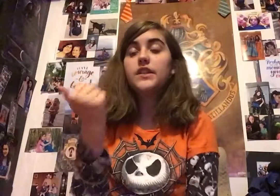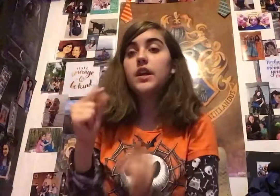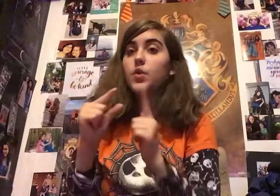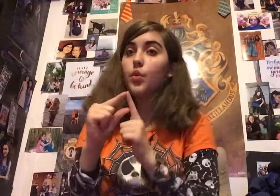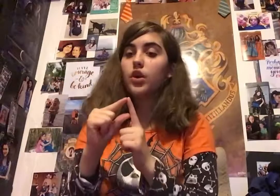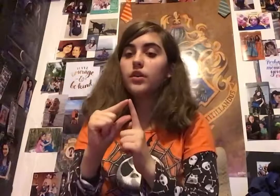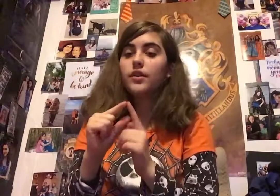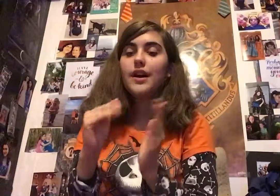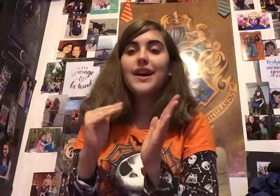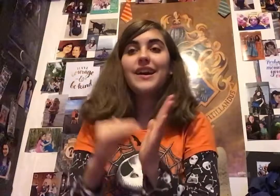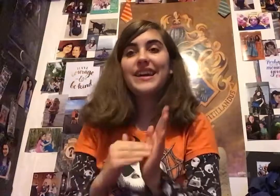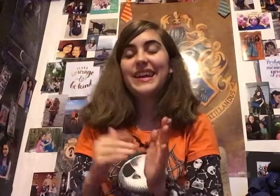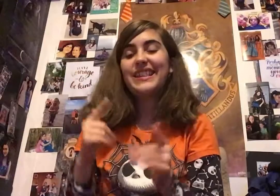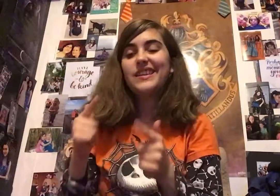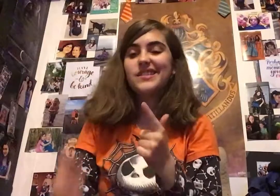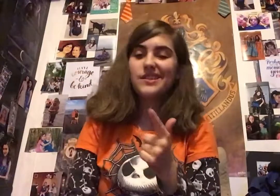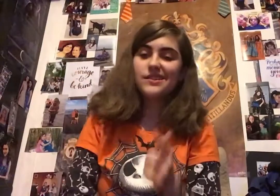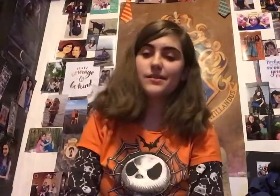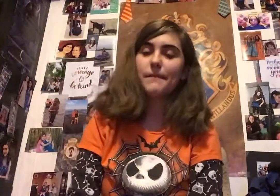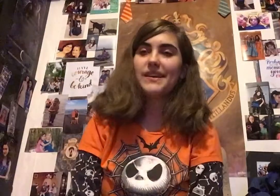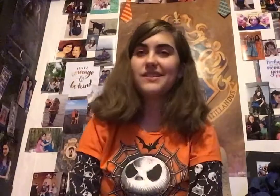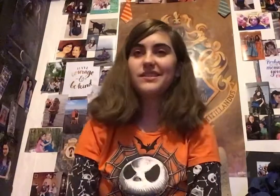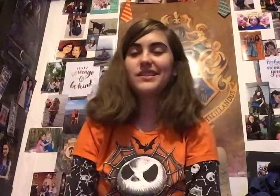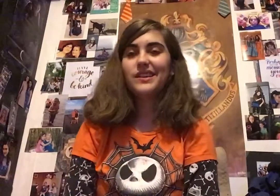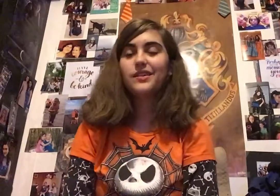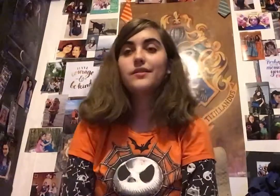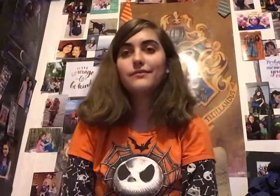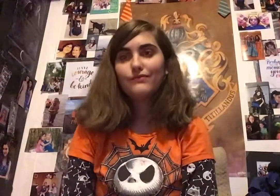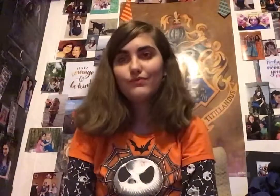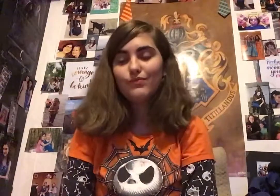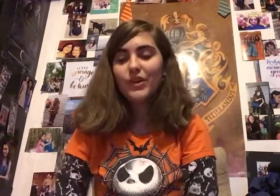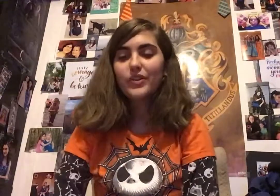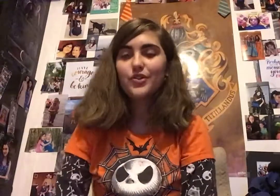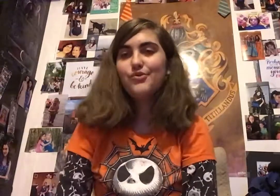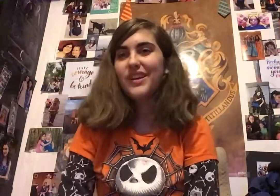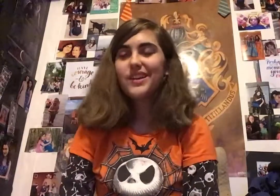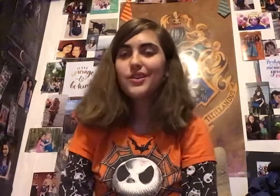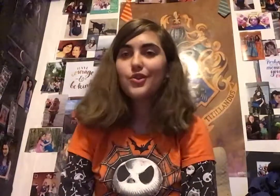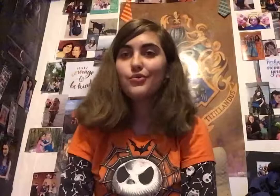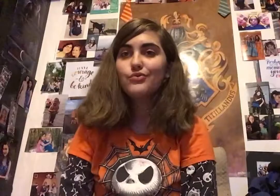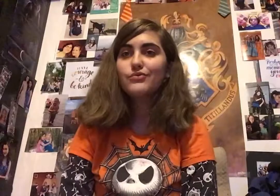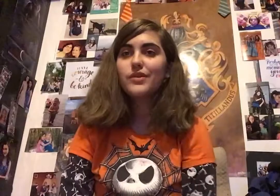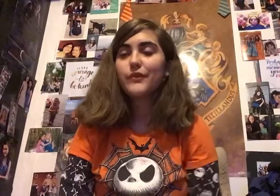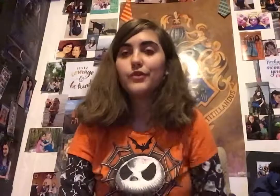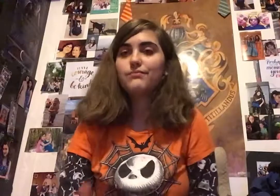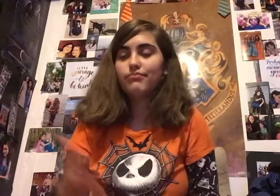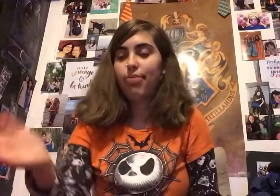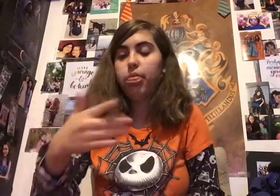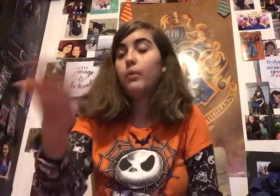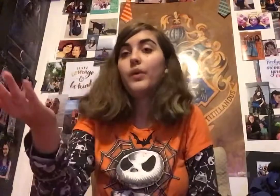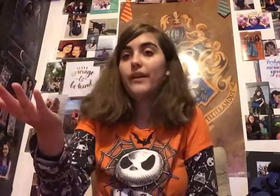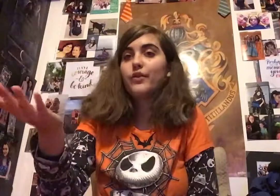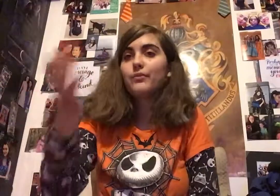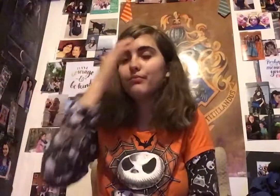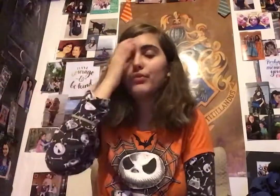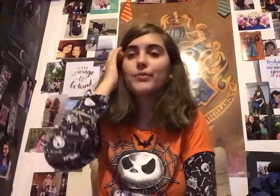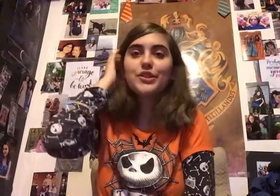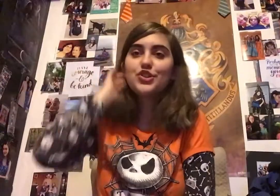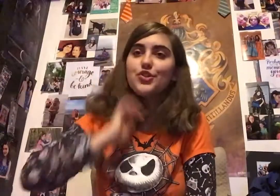15th word. Again, this is basically like, whether you, like, if you're, whatever, what religion you